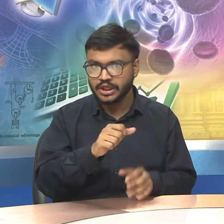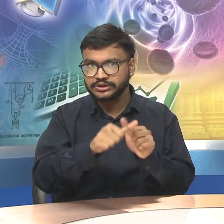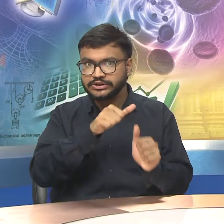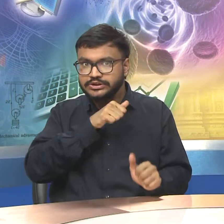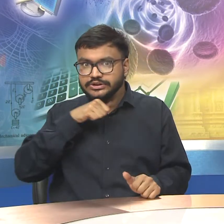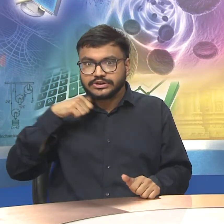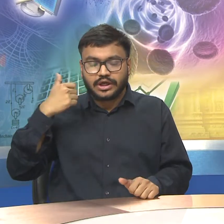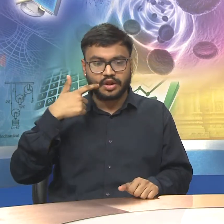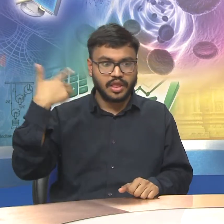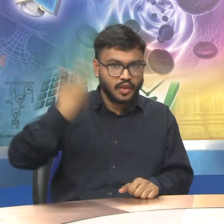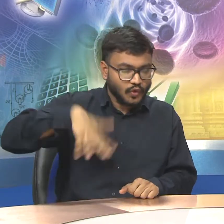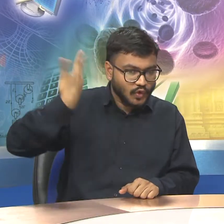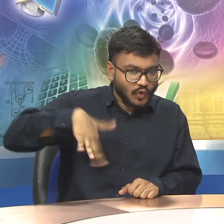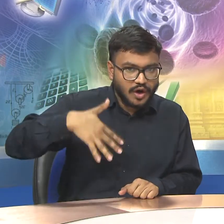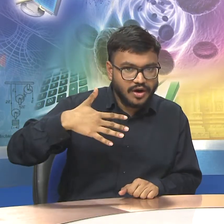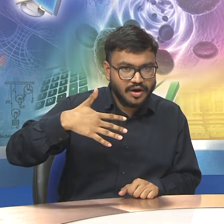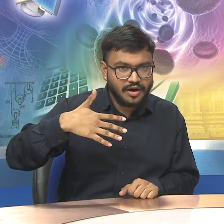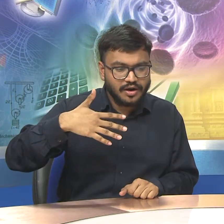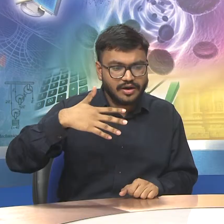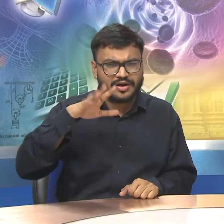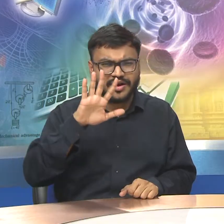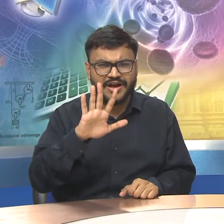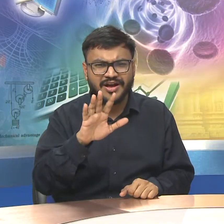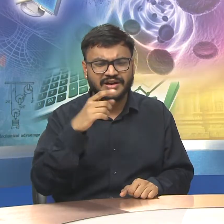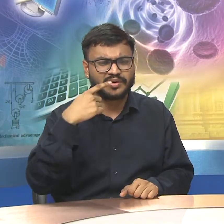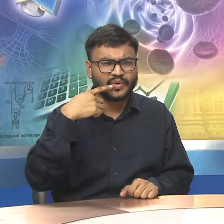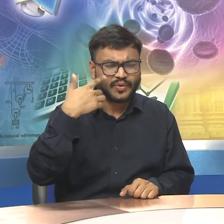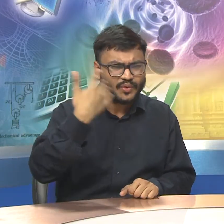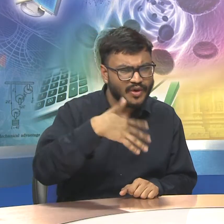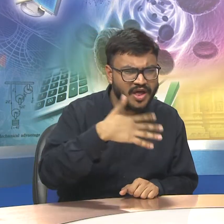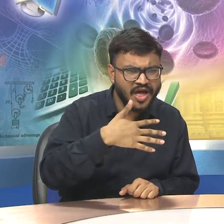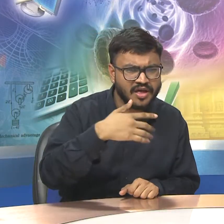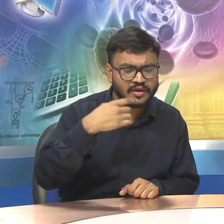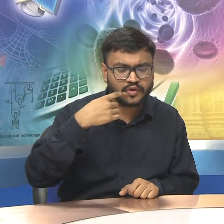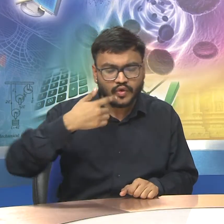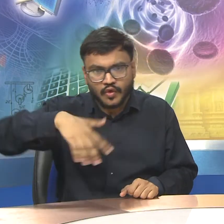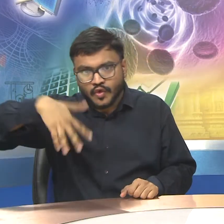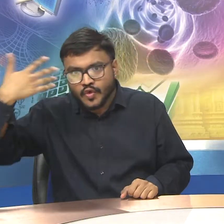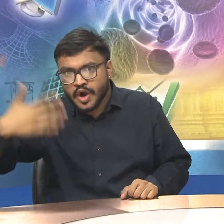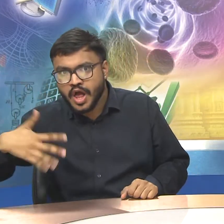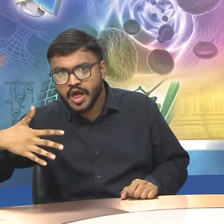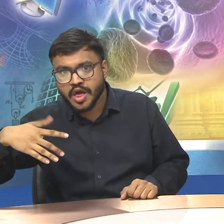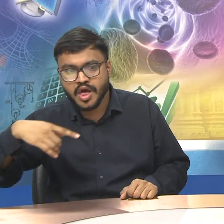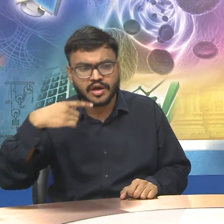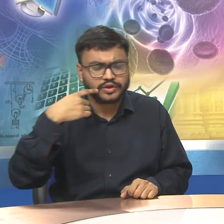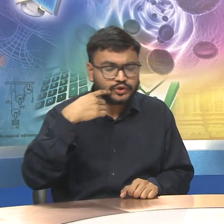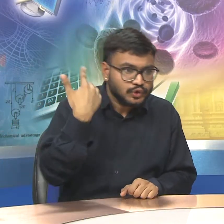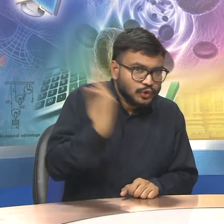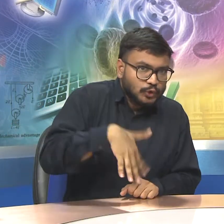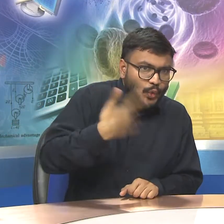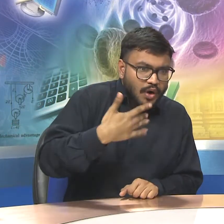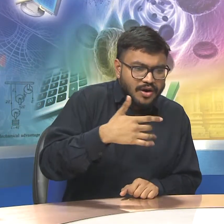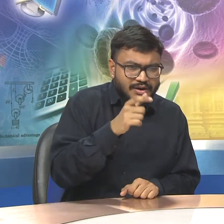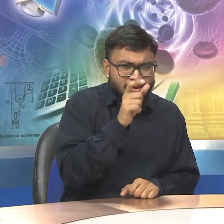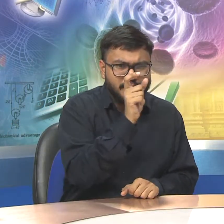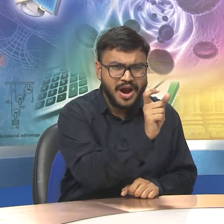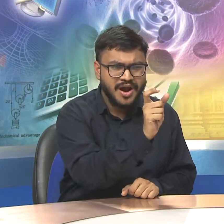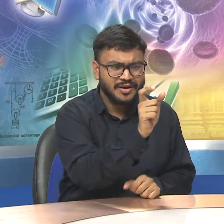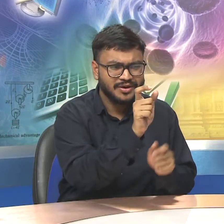intensity. Spicy for normal spices, very spicy to show stronger